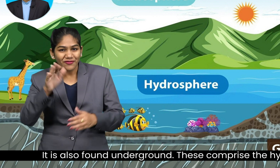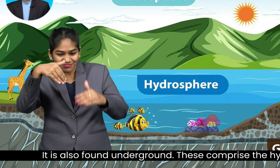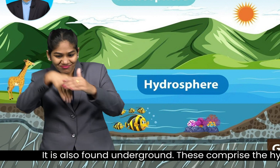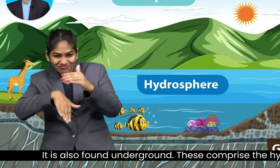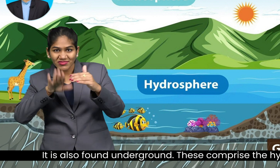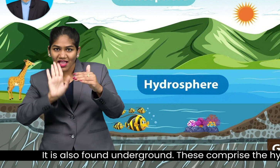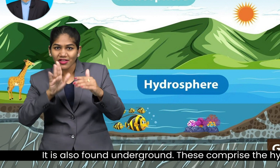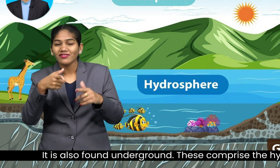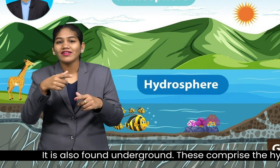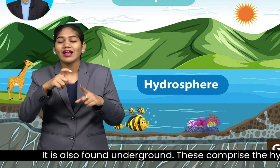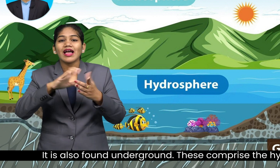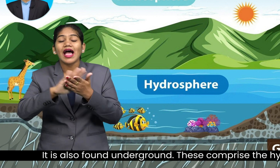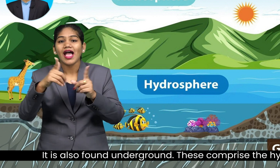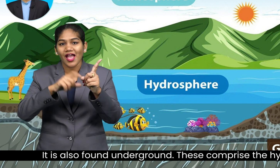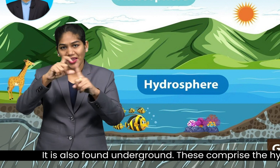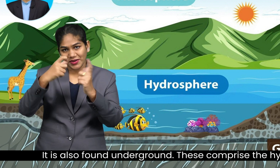the hydrosphere.